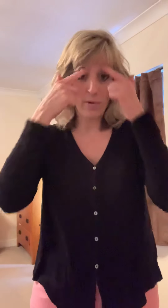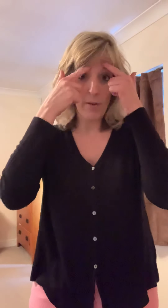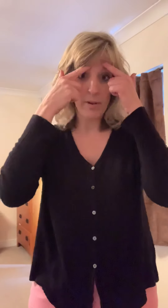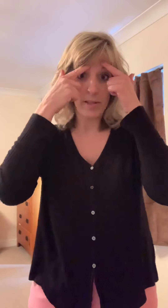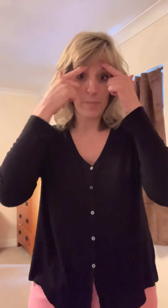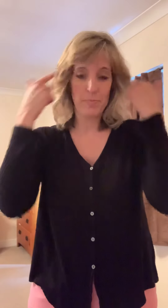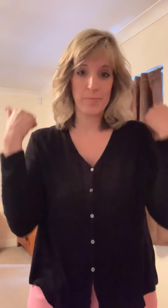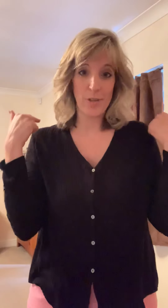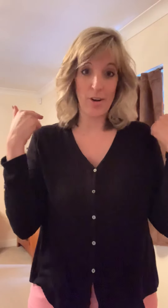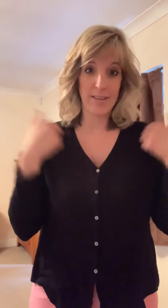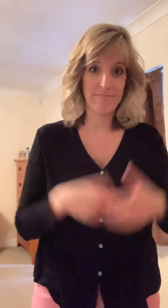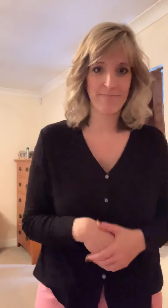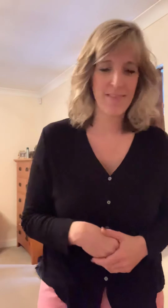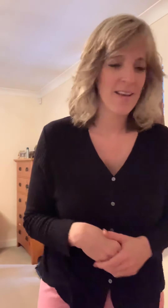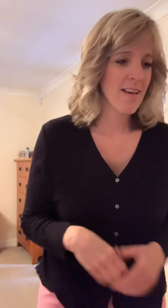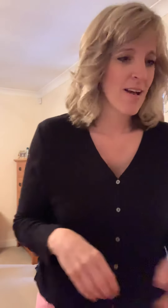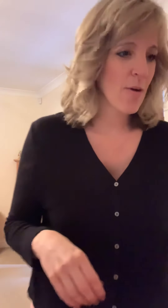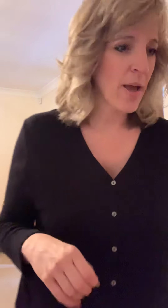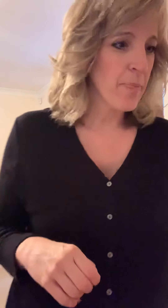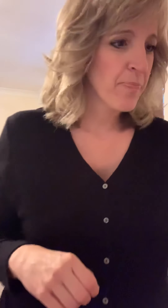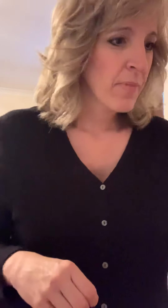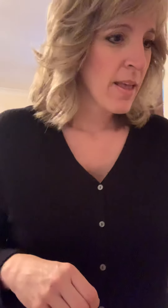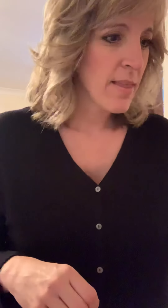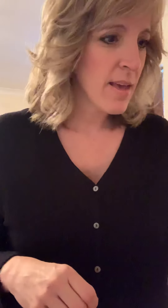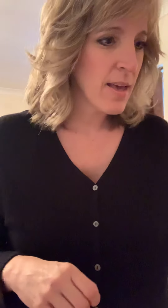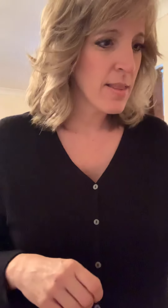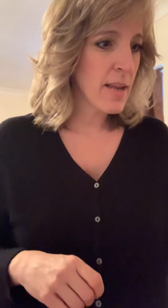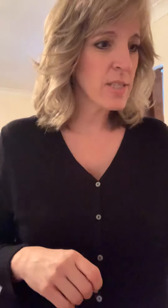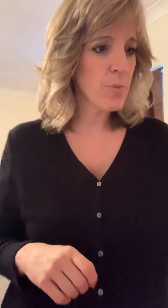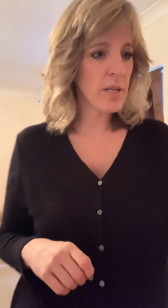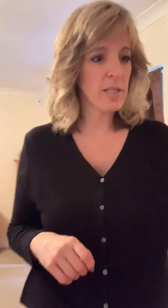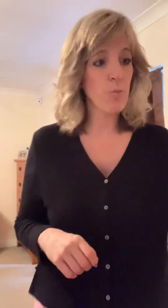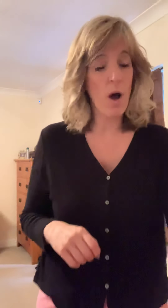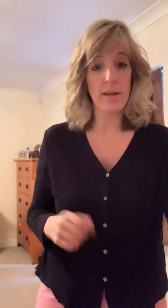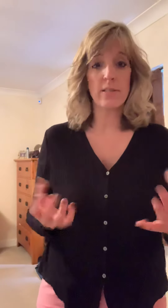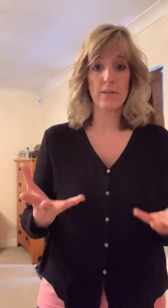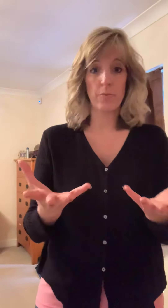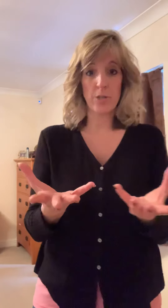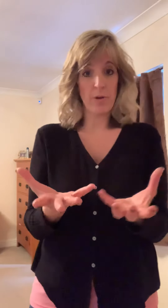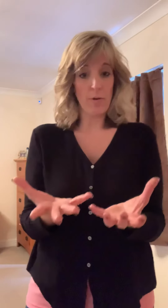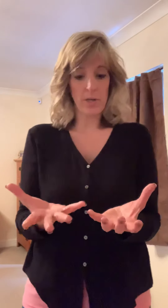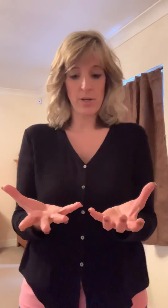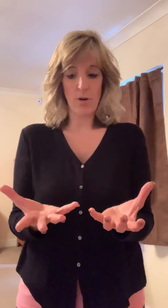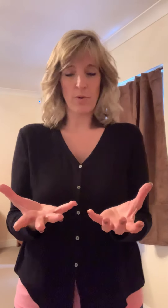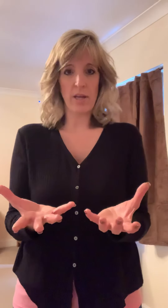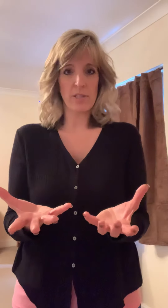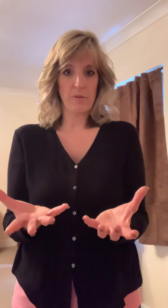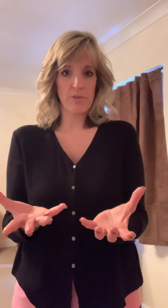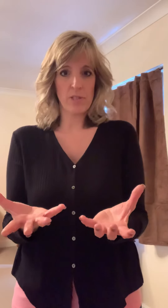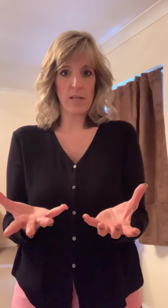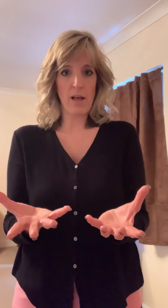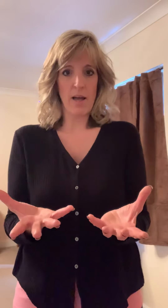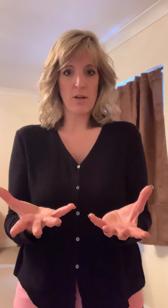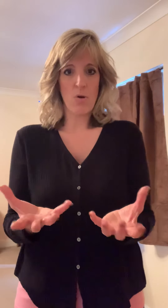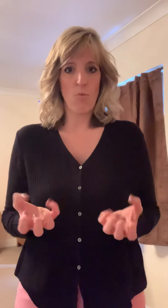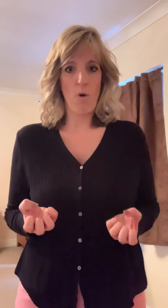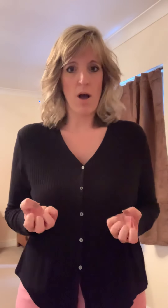eyebrows up. Sorry. Okay, then the next one is want, which we already know, right? Because we've used that a lot.